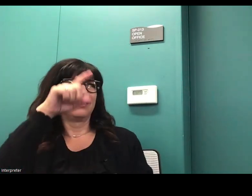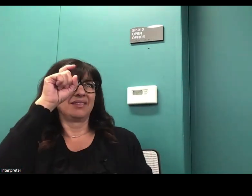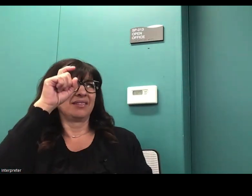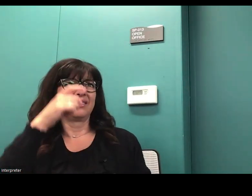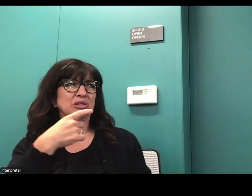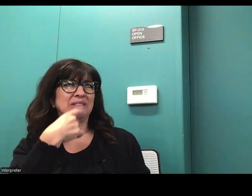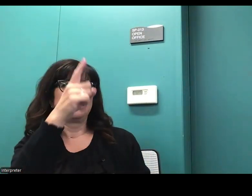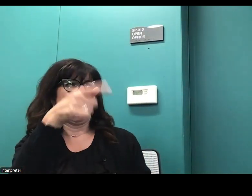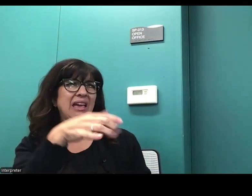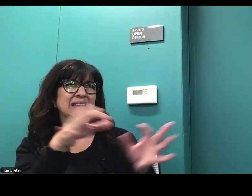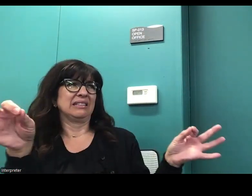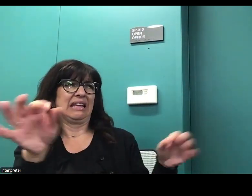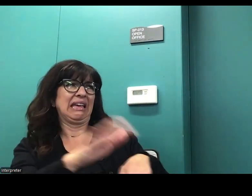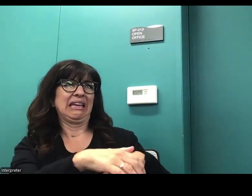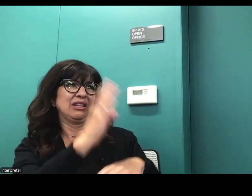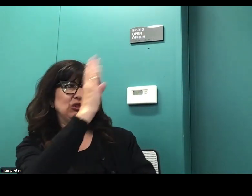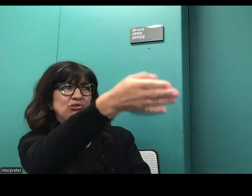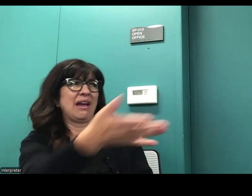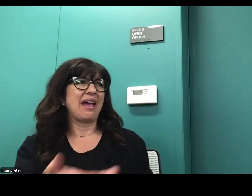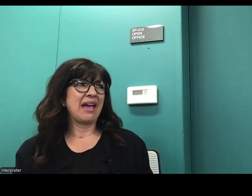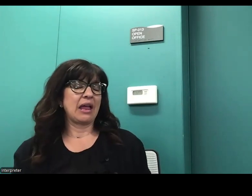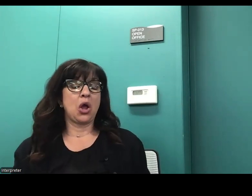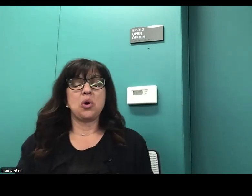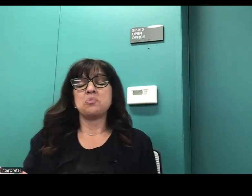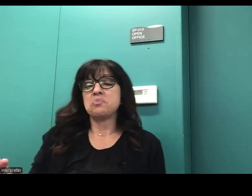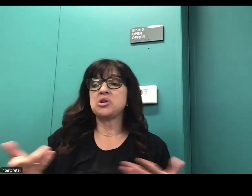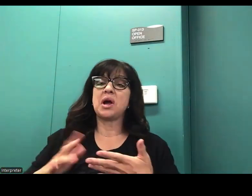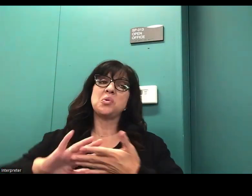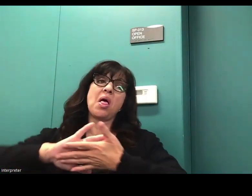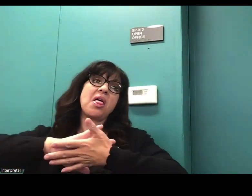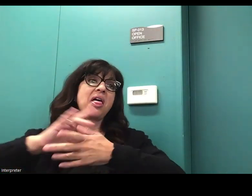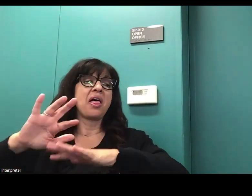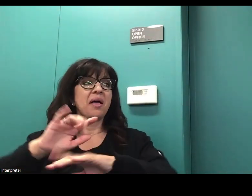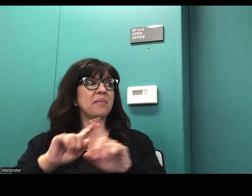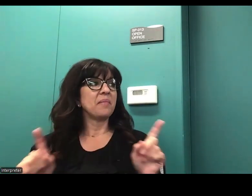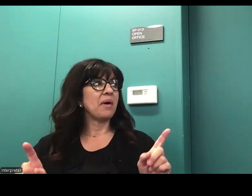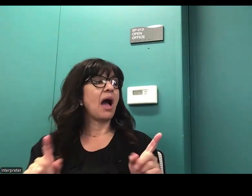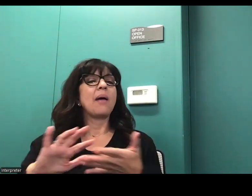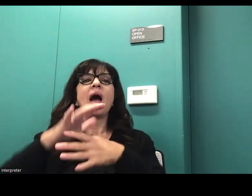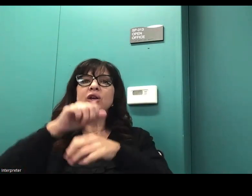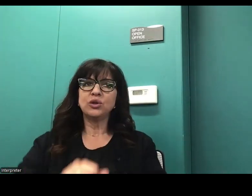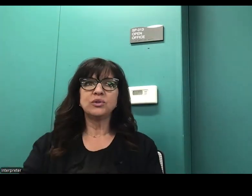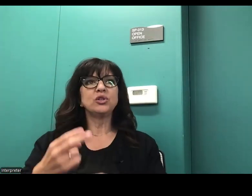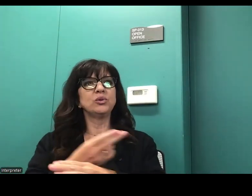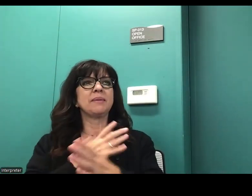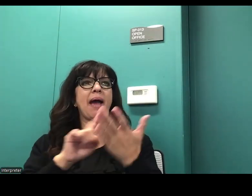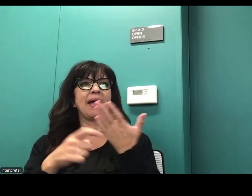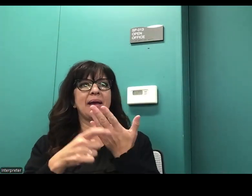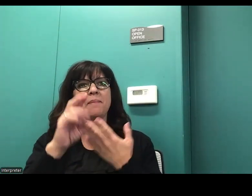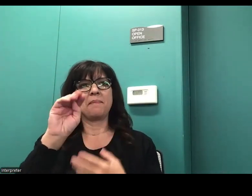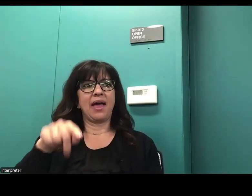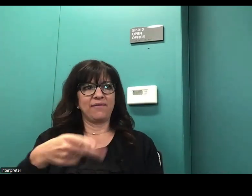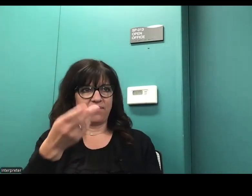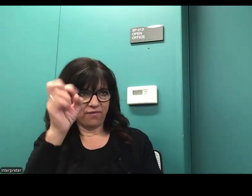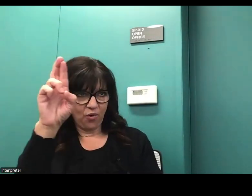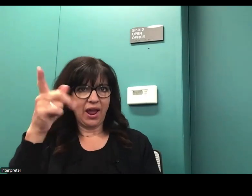can't you just say this in plain English? So I've gotten used to using my metaphors and then explaining